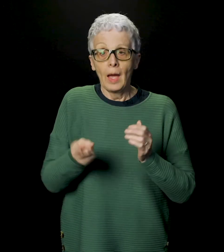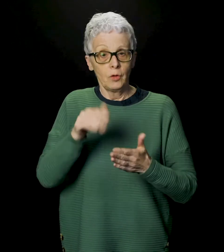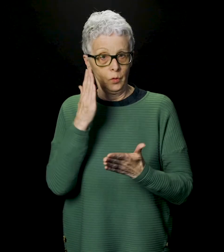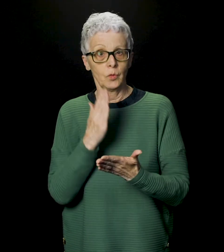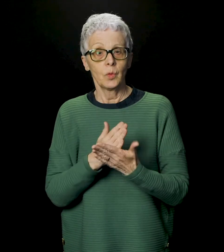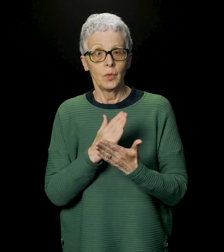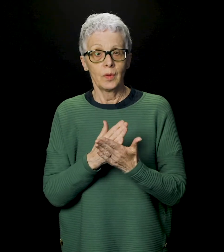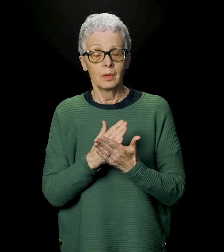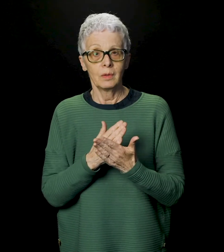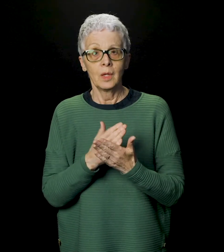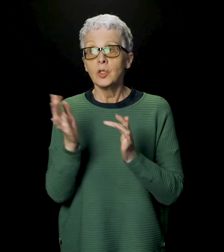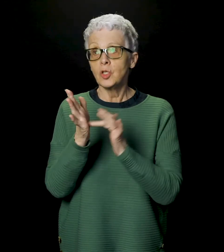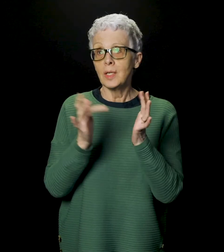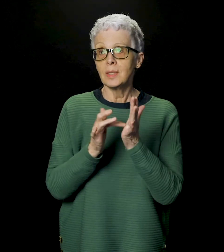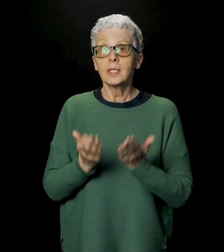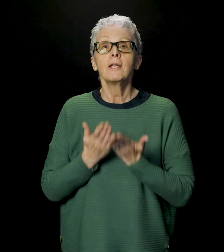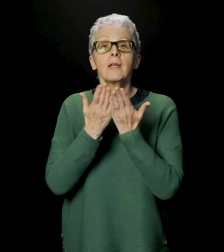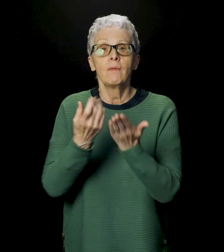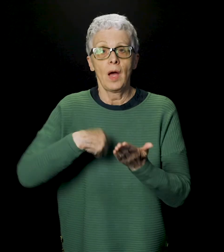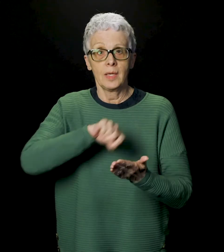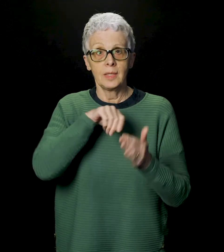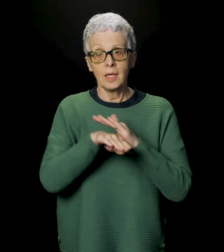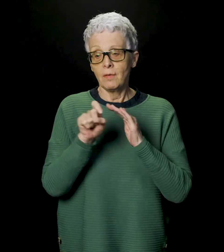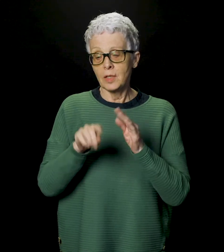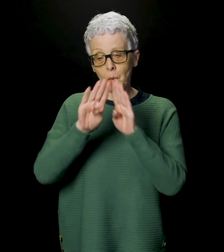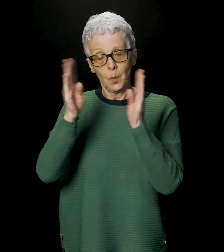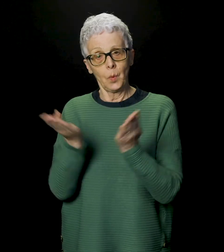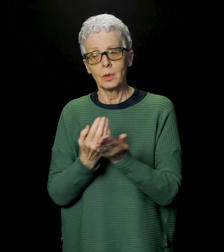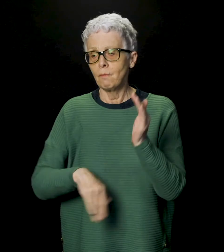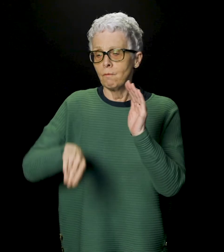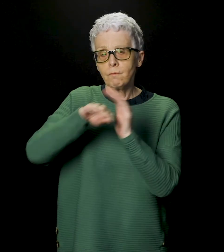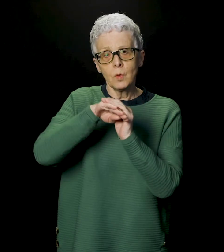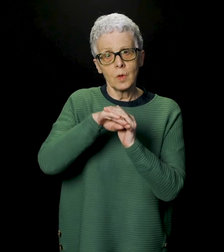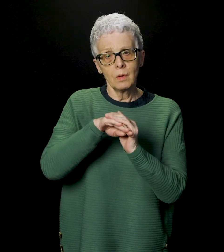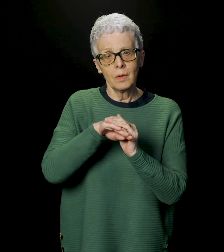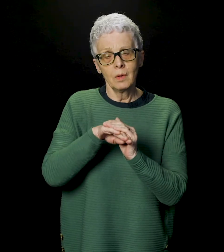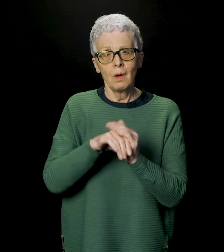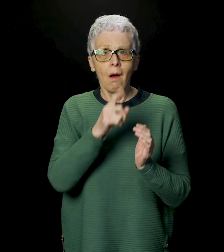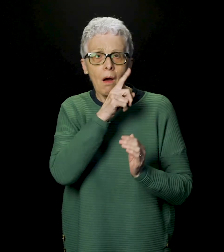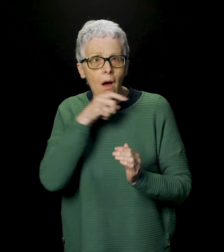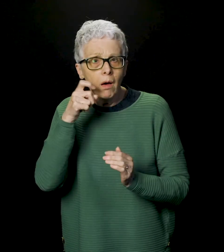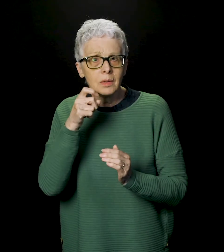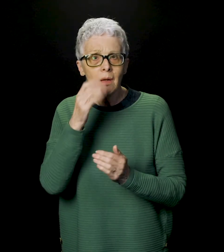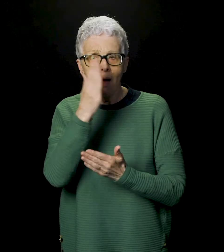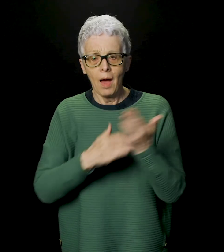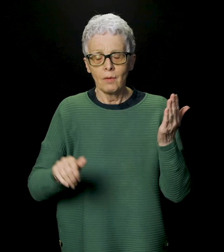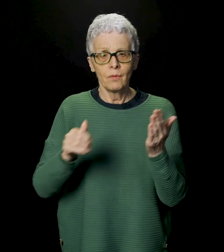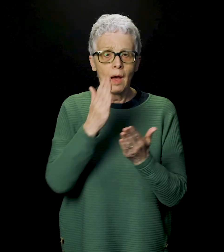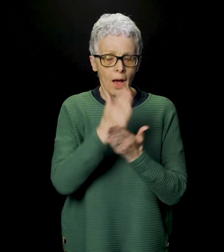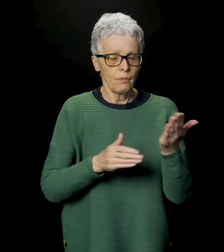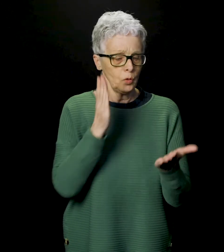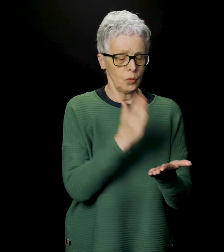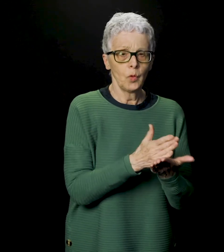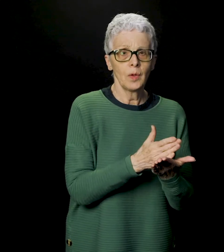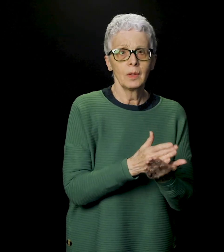truth that he can offer us in this world that's full of lies and half-truths.